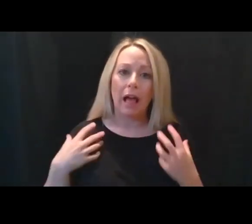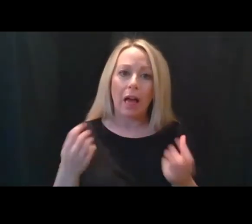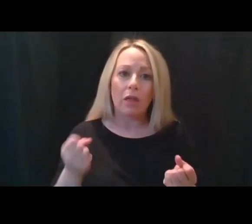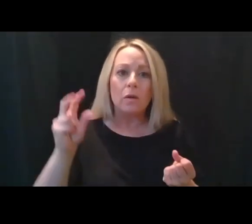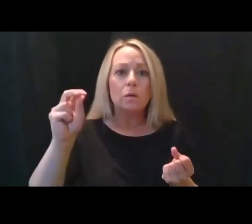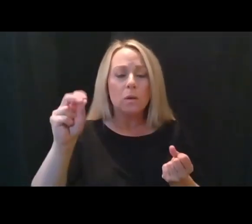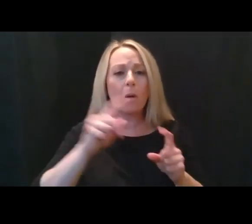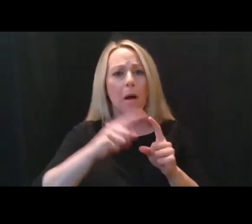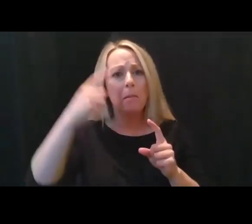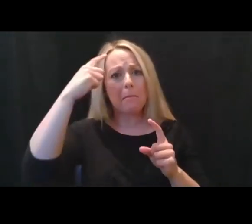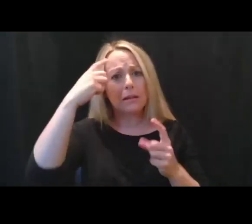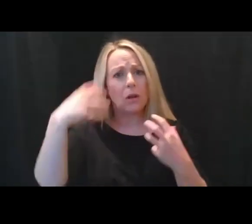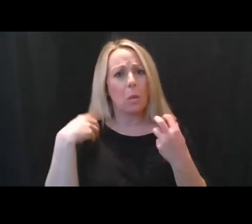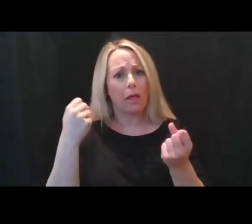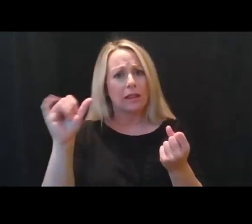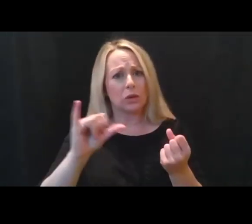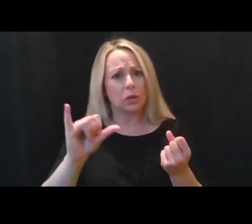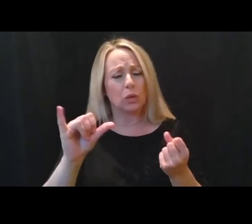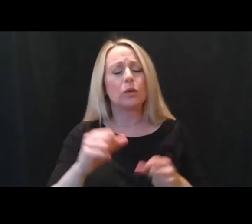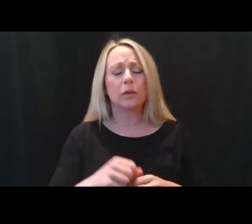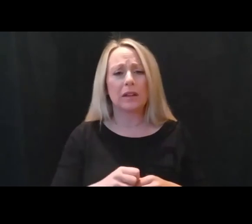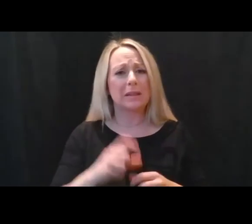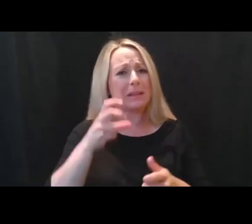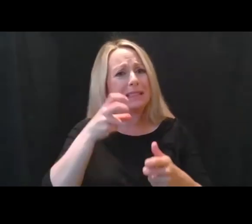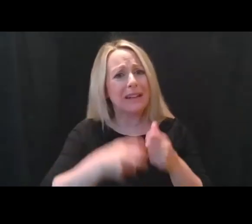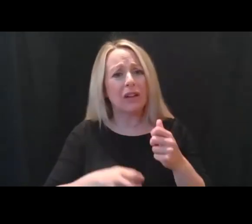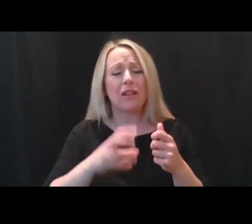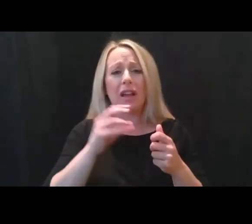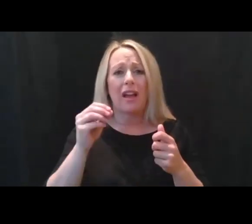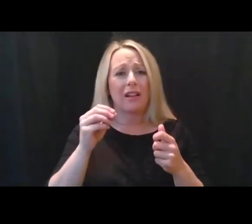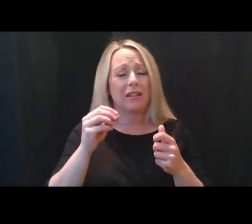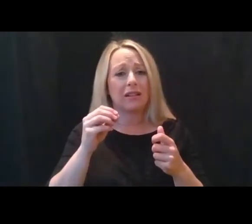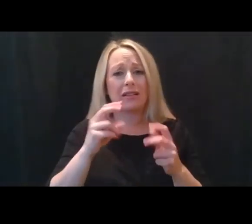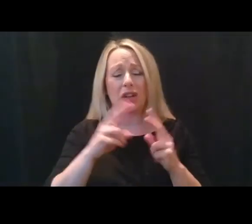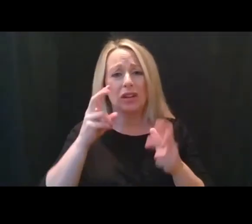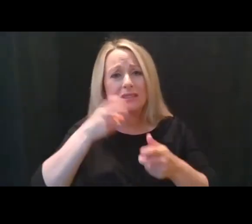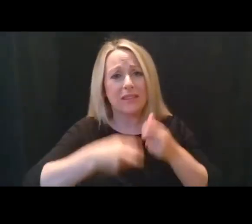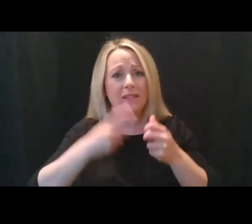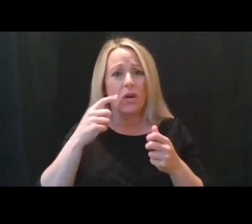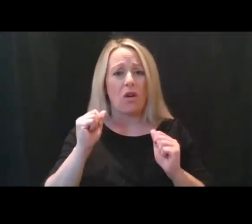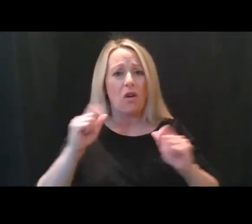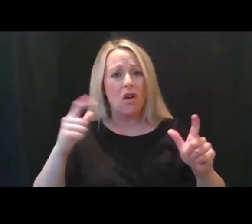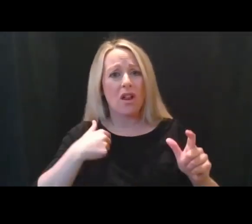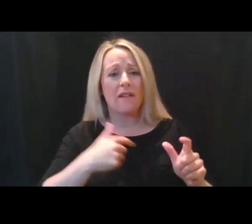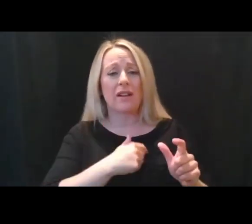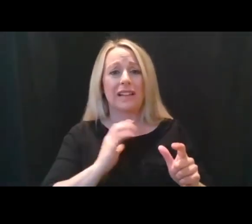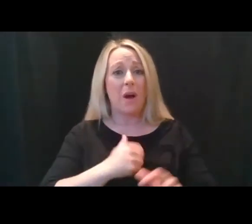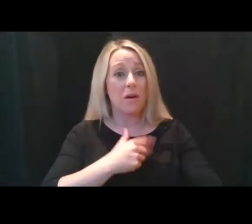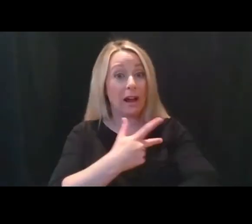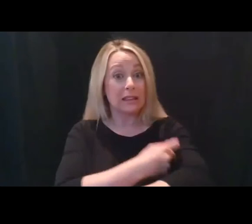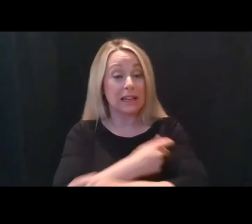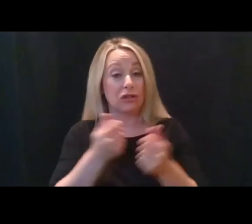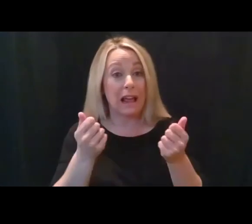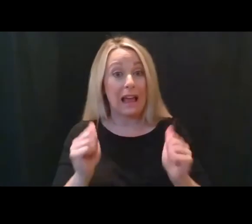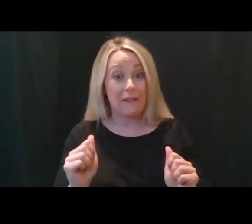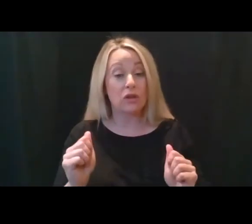seeing it as mental wellness. It's been difficult and disruptive for all of us. Our vaccination efforts